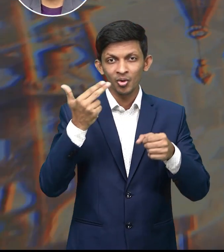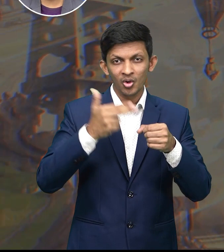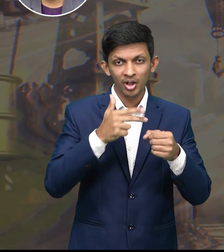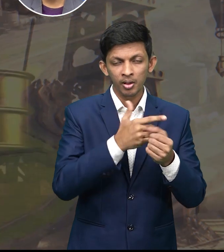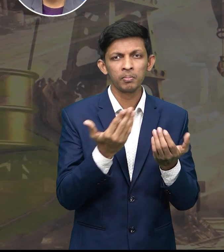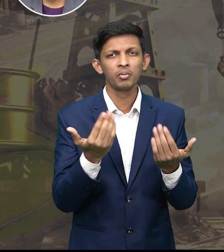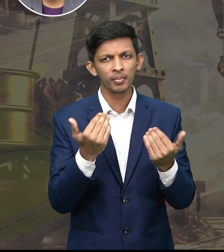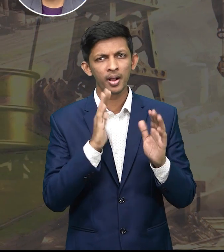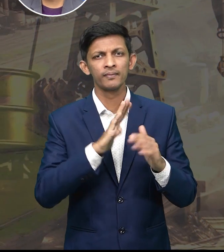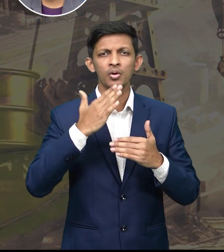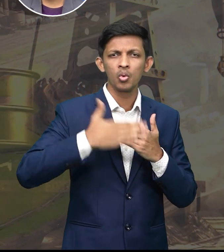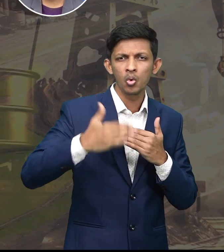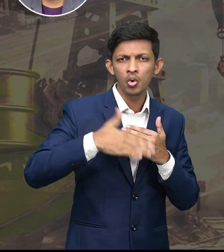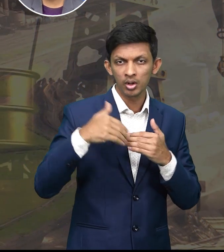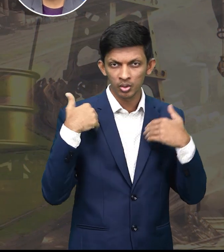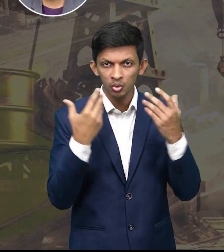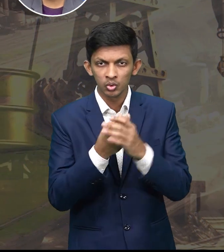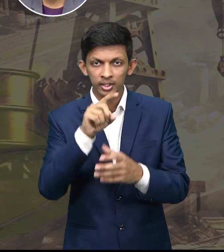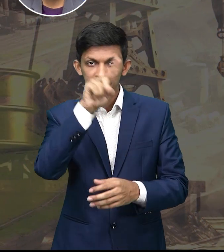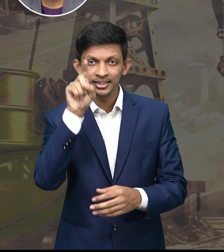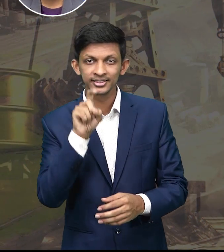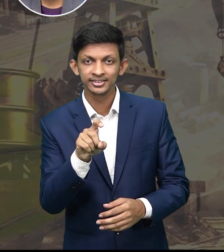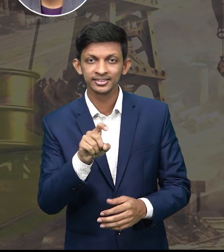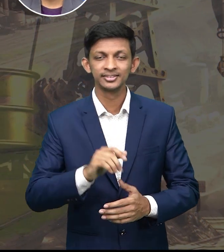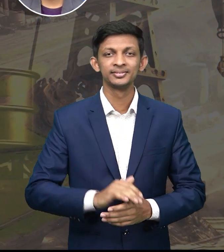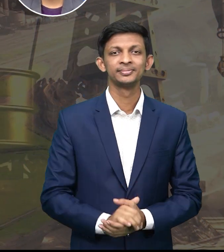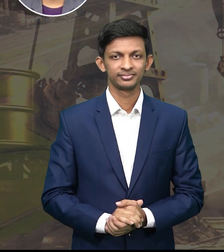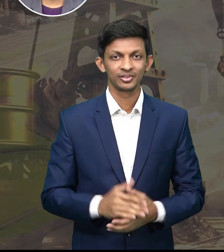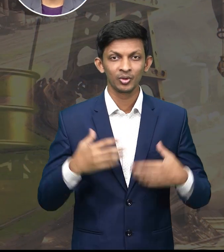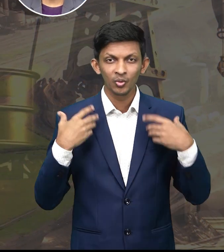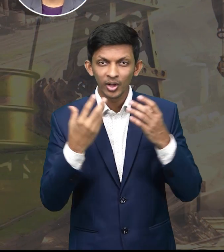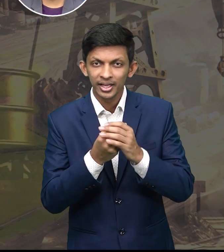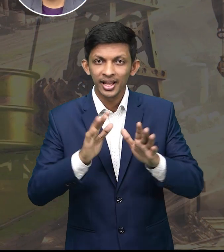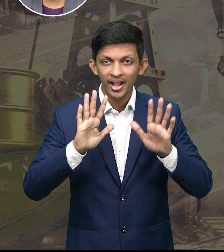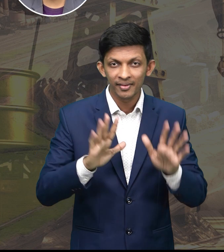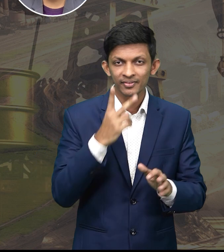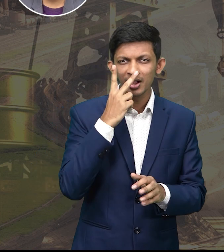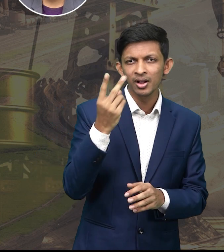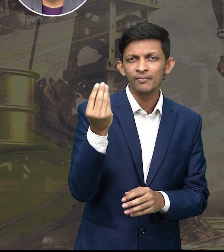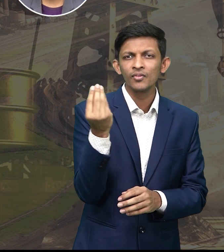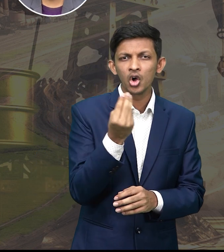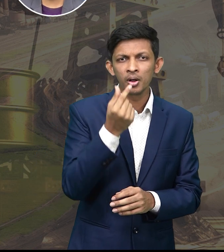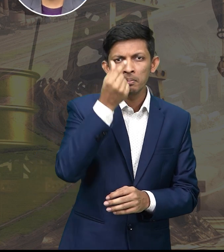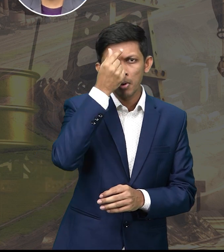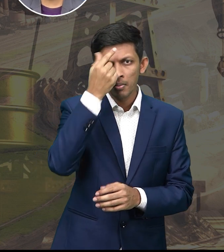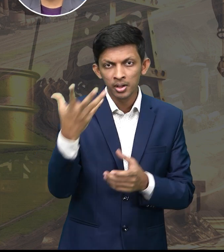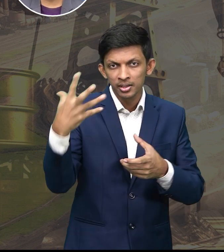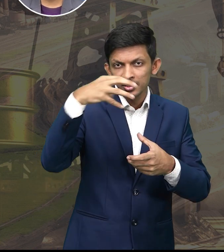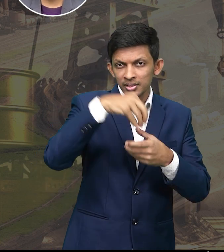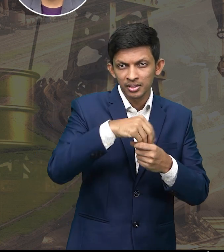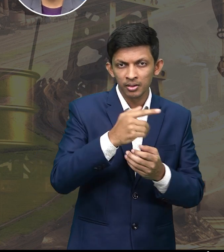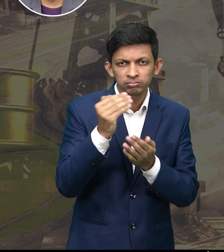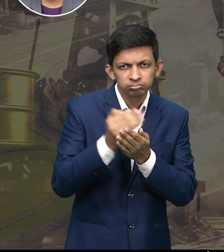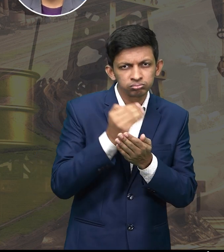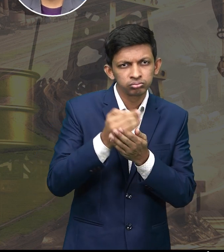Are these fuels available continuously for us? We have seen some of the